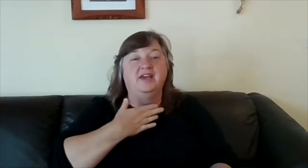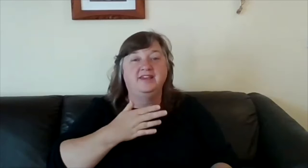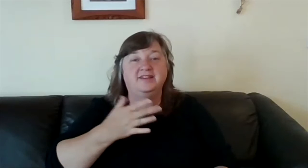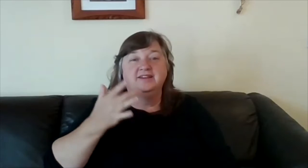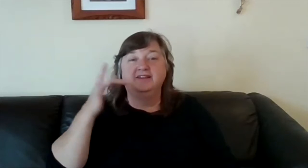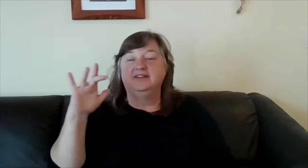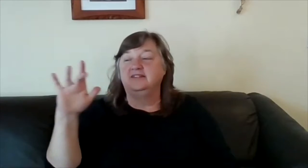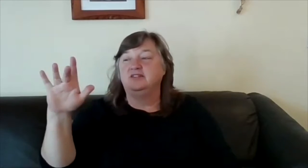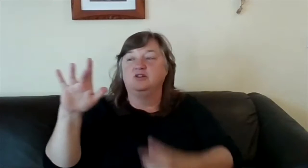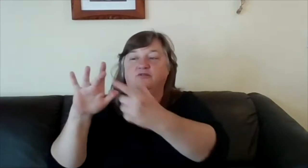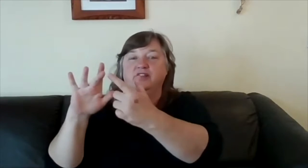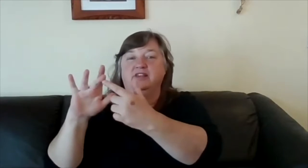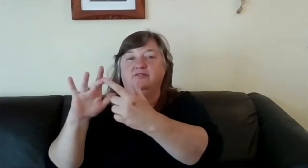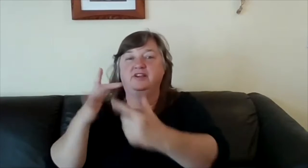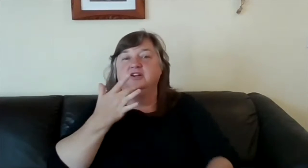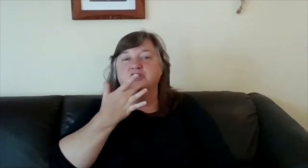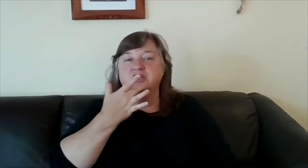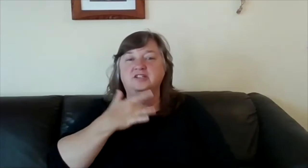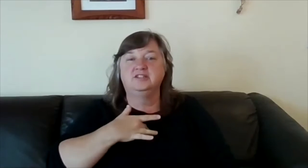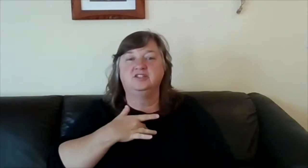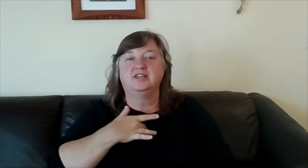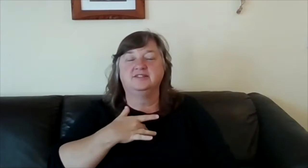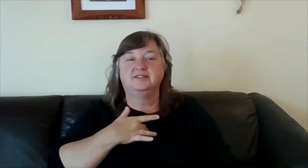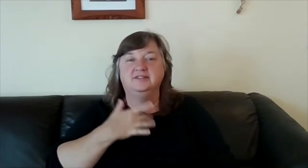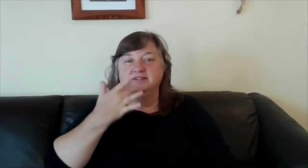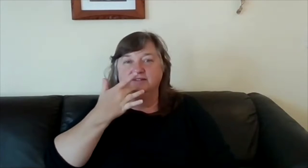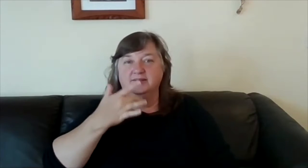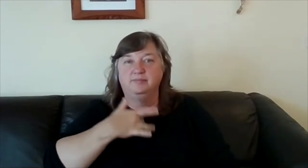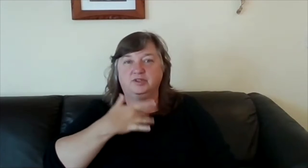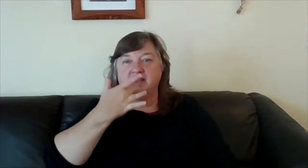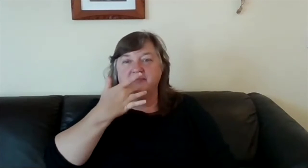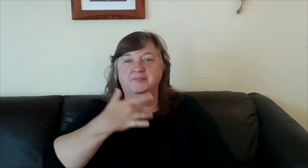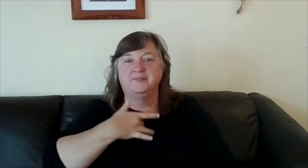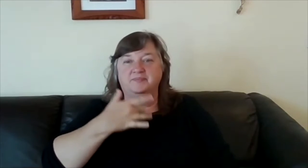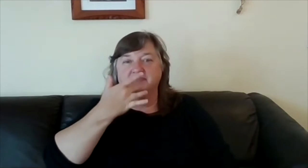birthday is your feeling finger, chin to chest birthday.